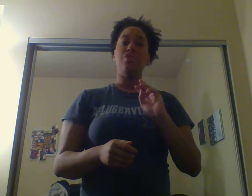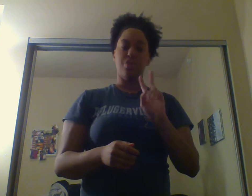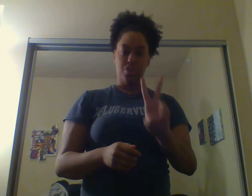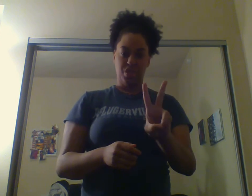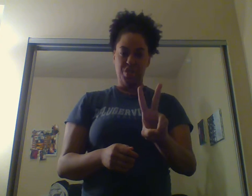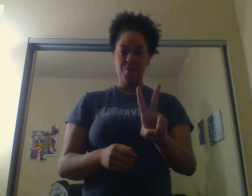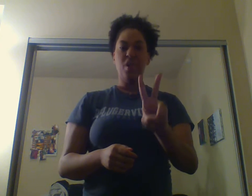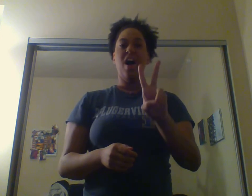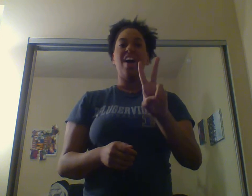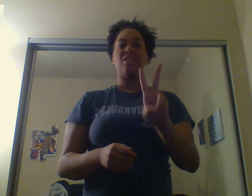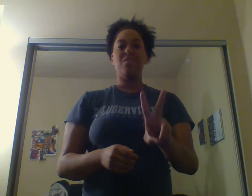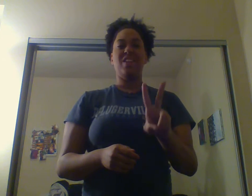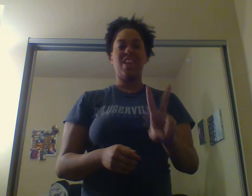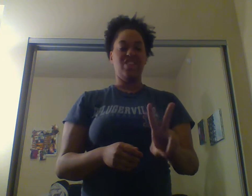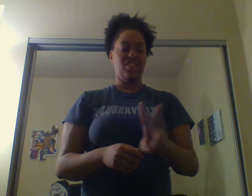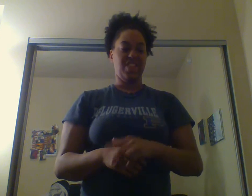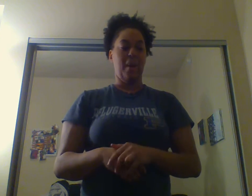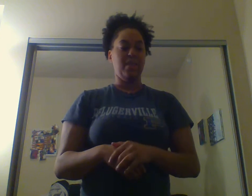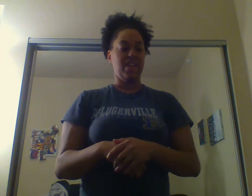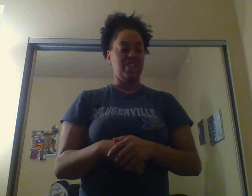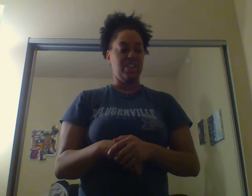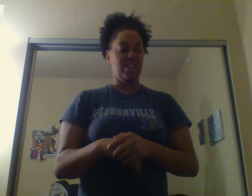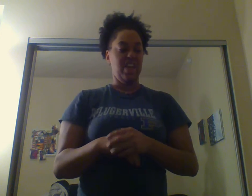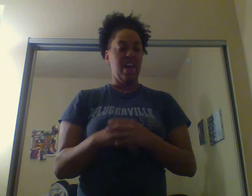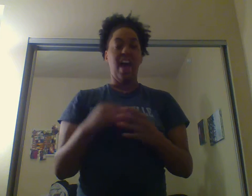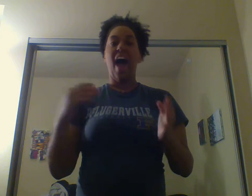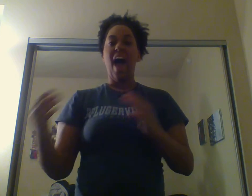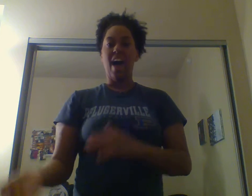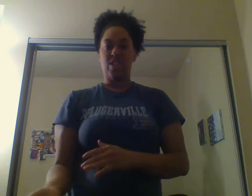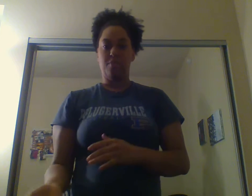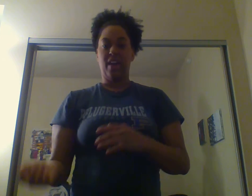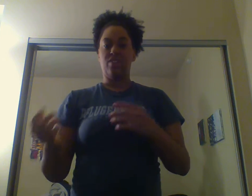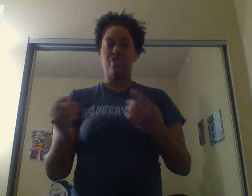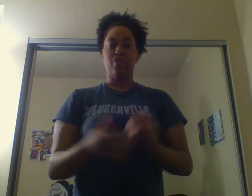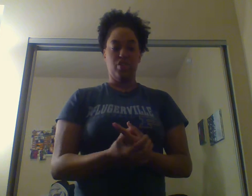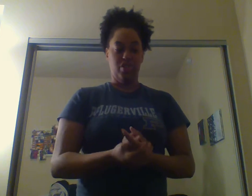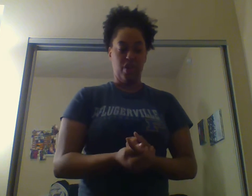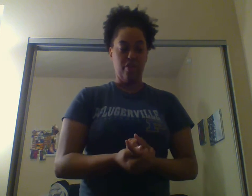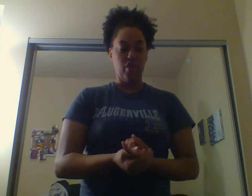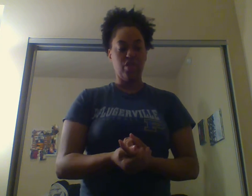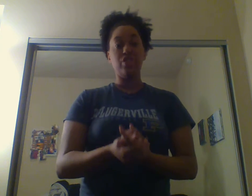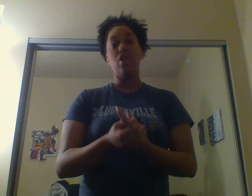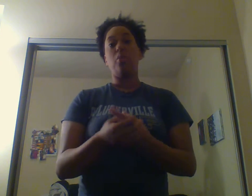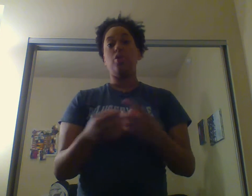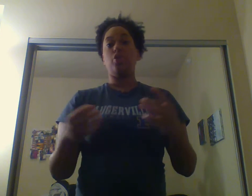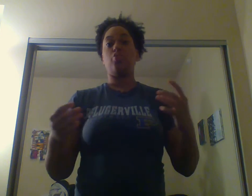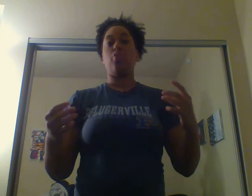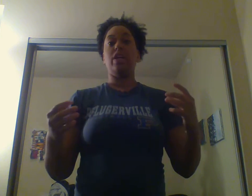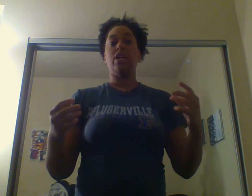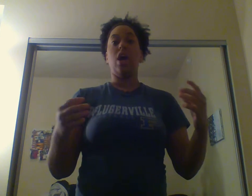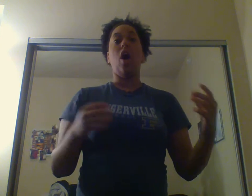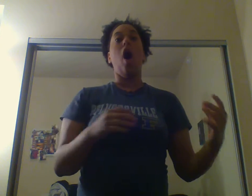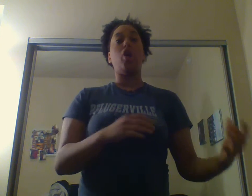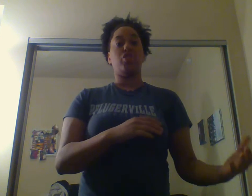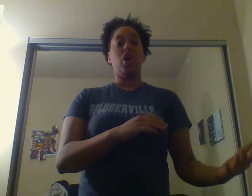through two communication accommodation aspects. And the first is convergence, which is we alter